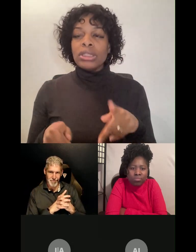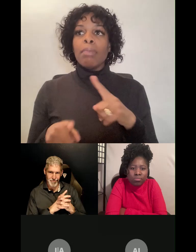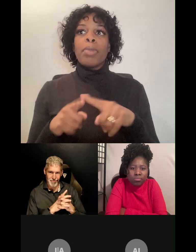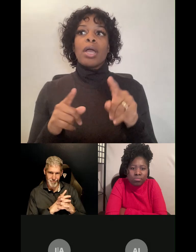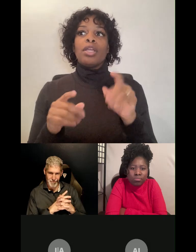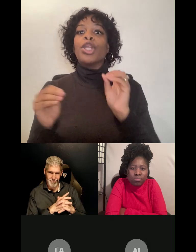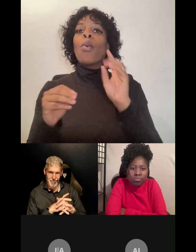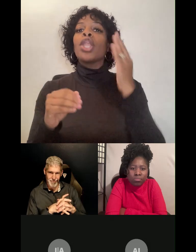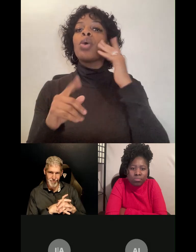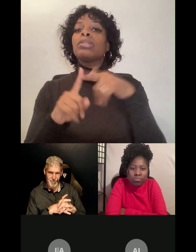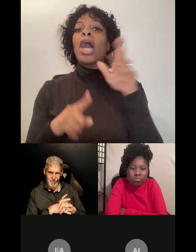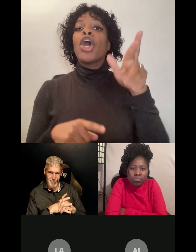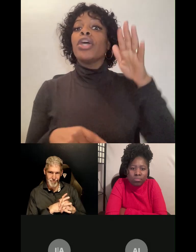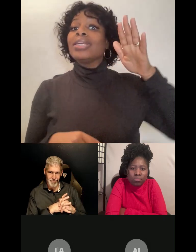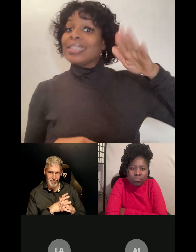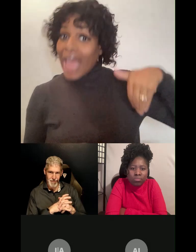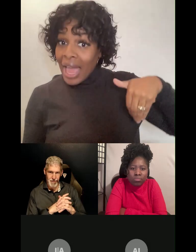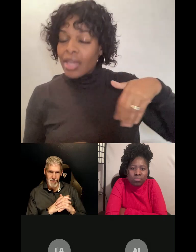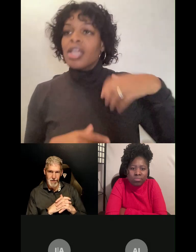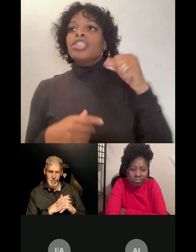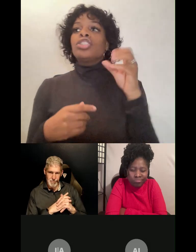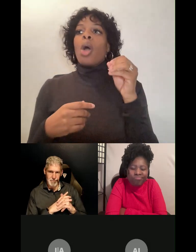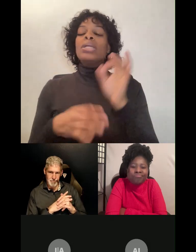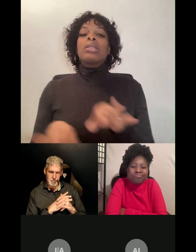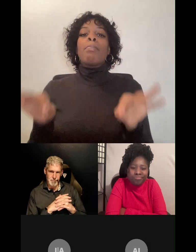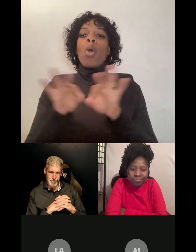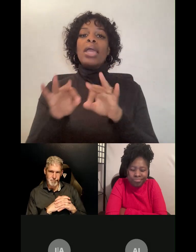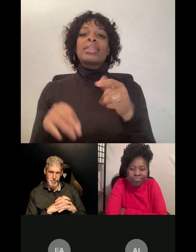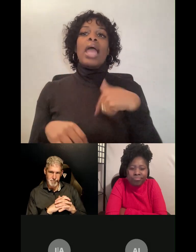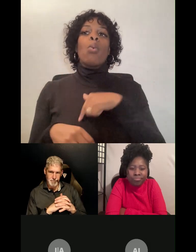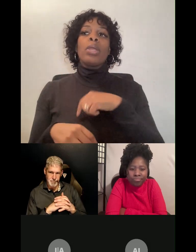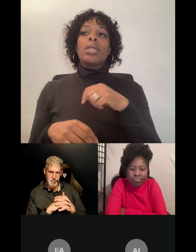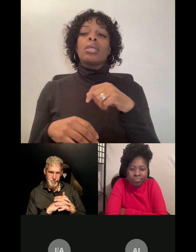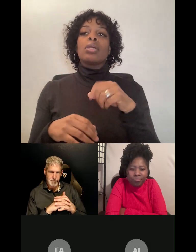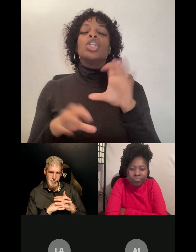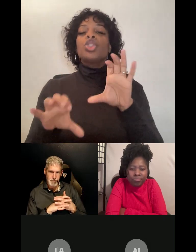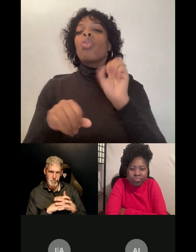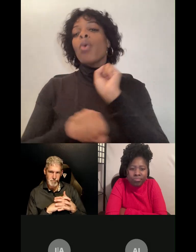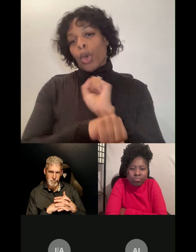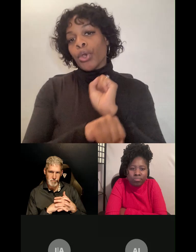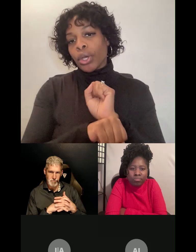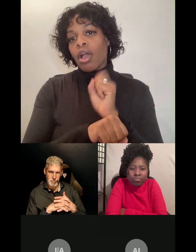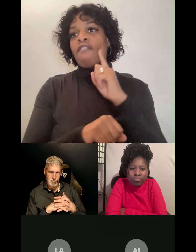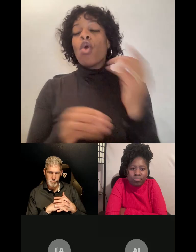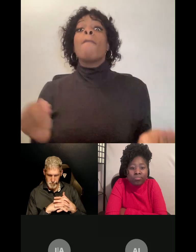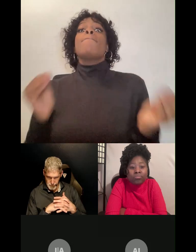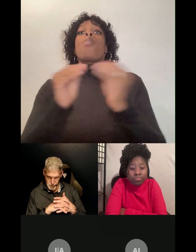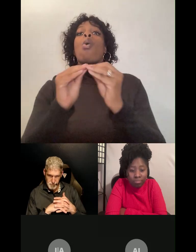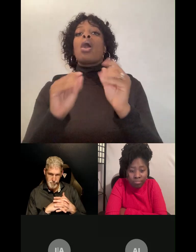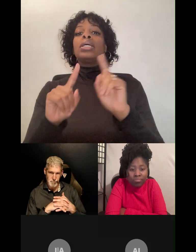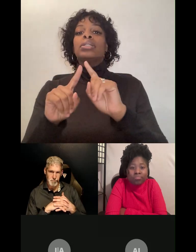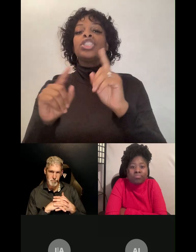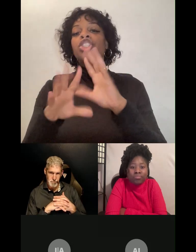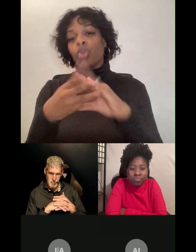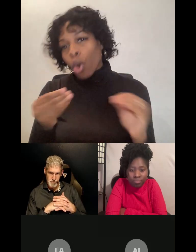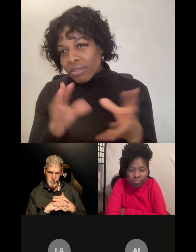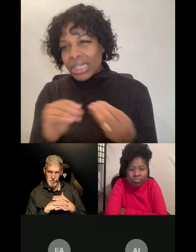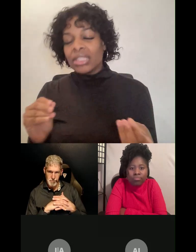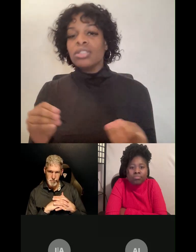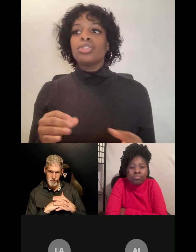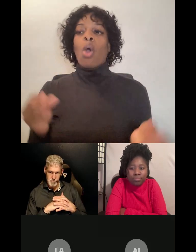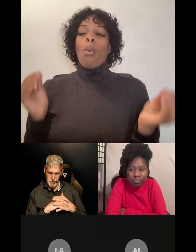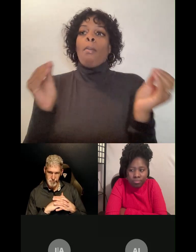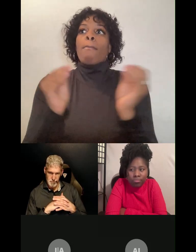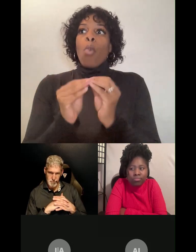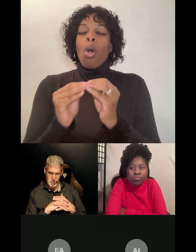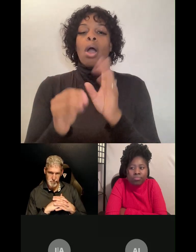amazing person, but no one knows about her yet. So it's important that we do the work for more